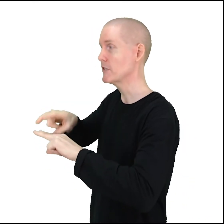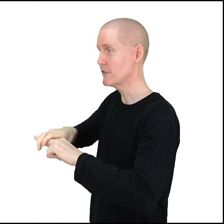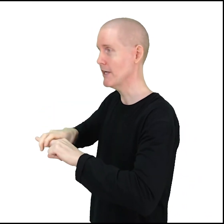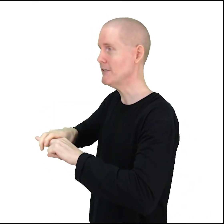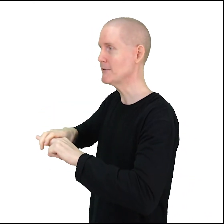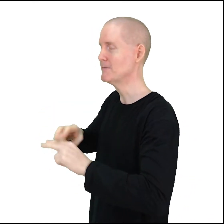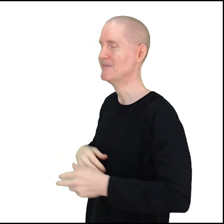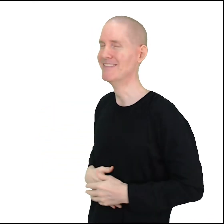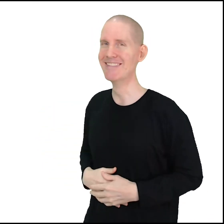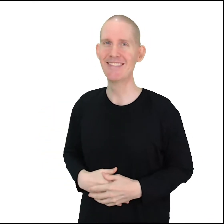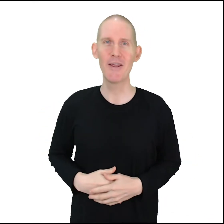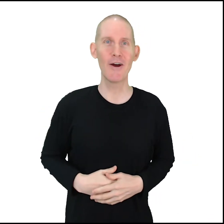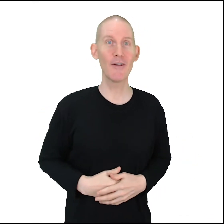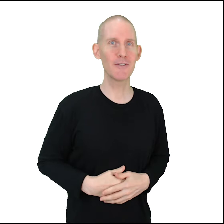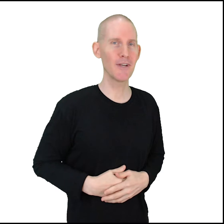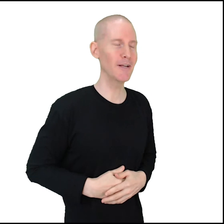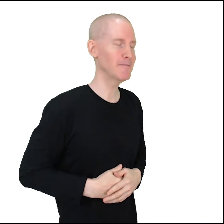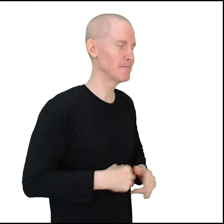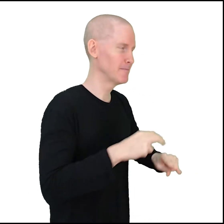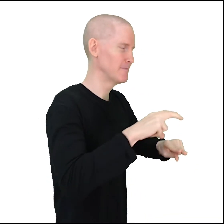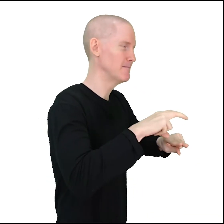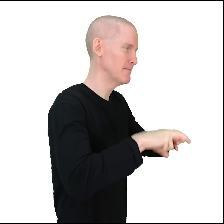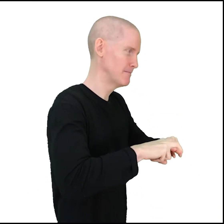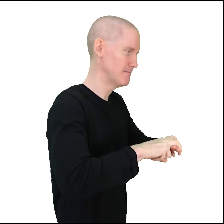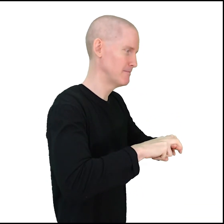Sit. Other side.